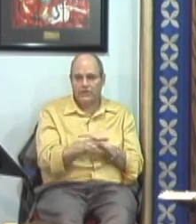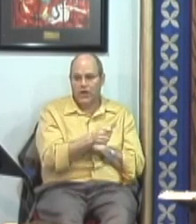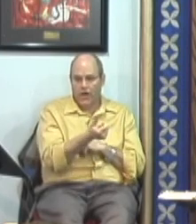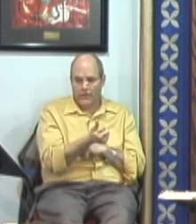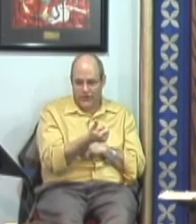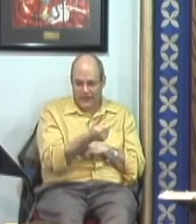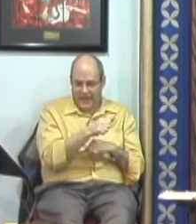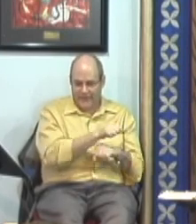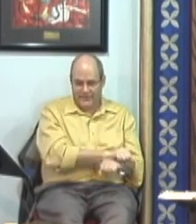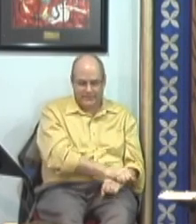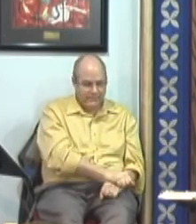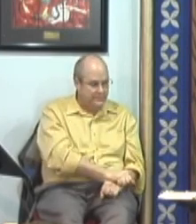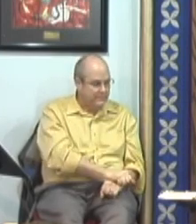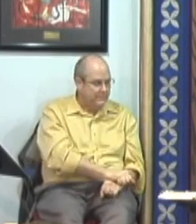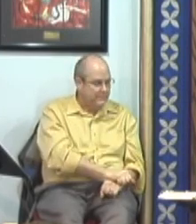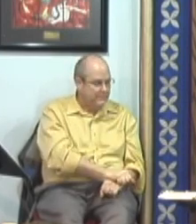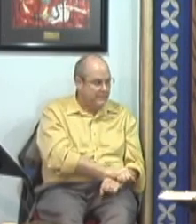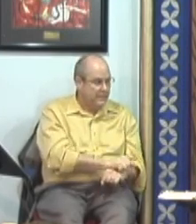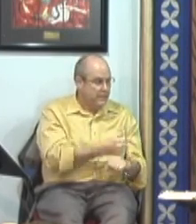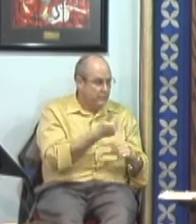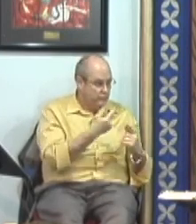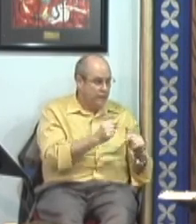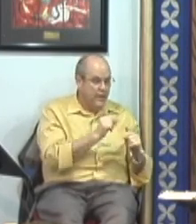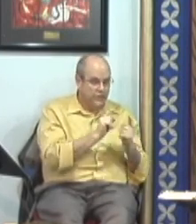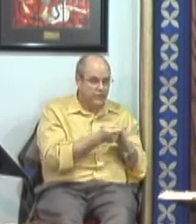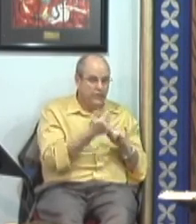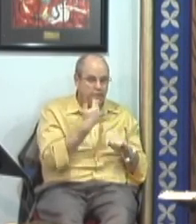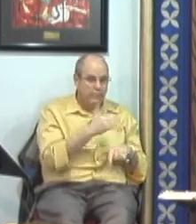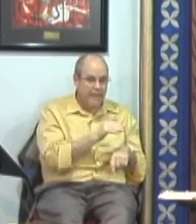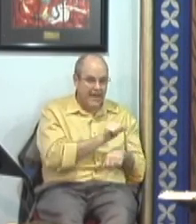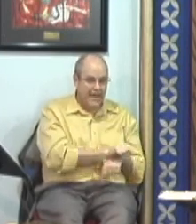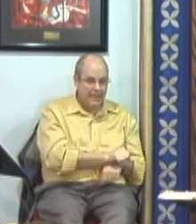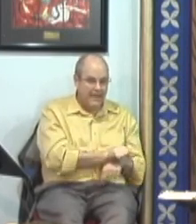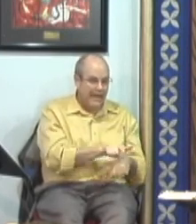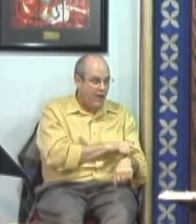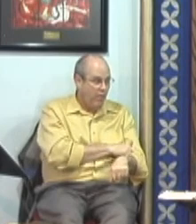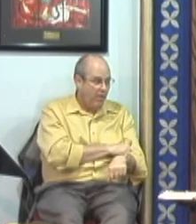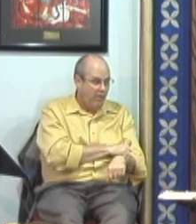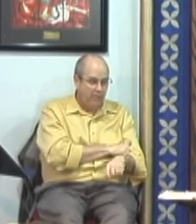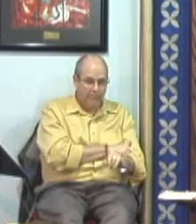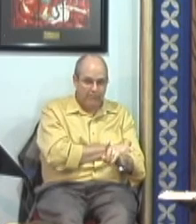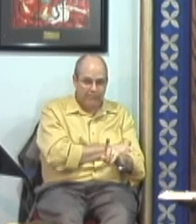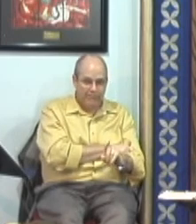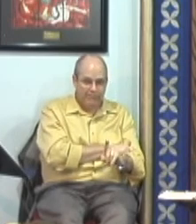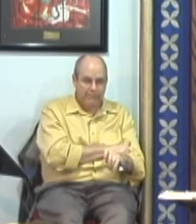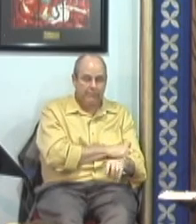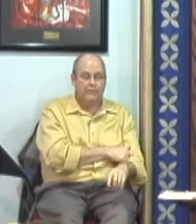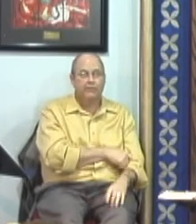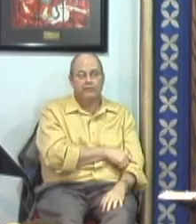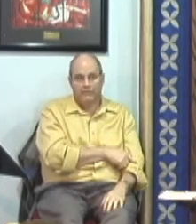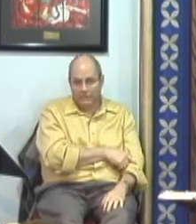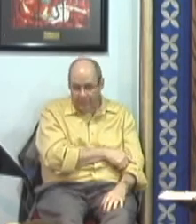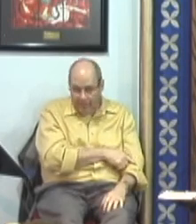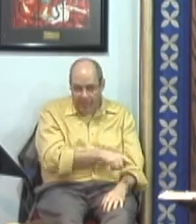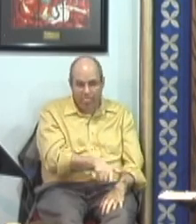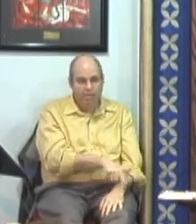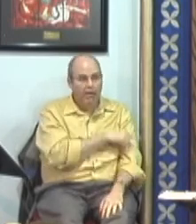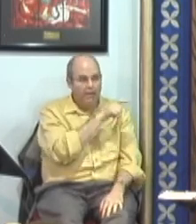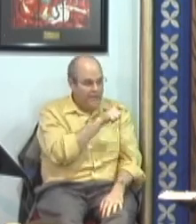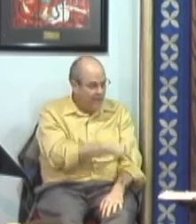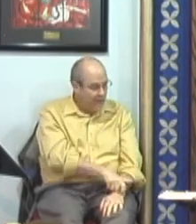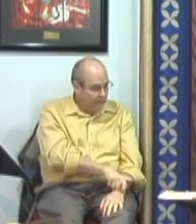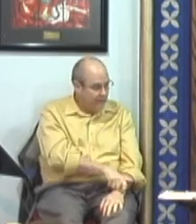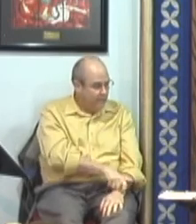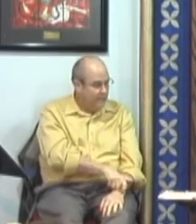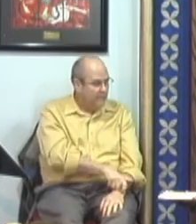habits. How many of you ever tried to change a bad habit? How long did it take? It takes a long time.